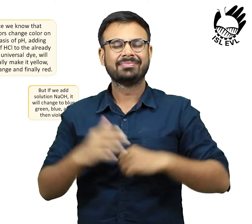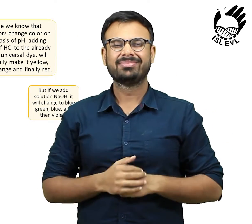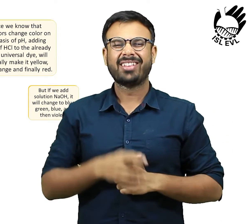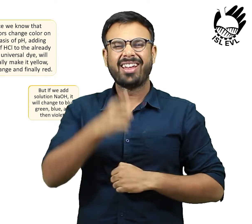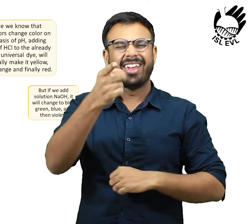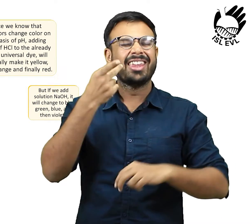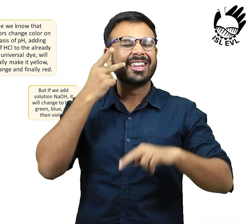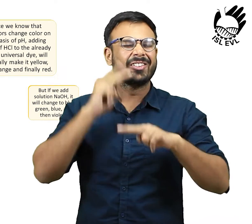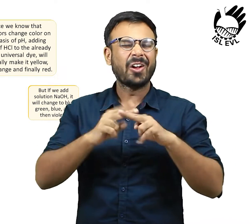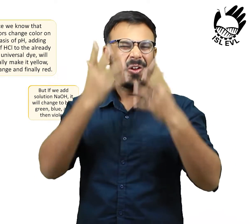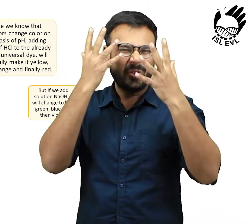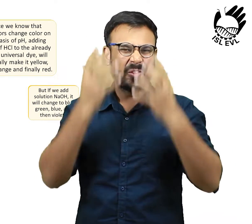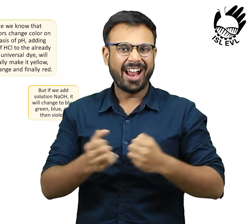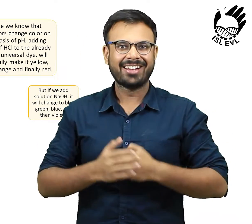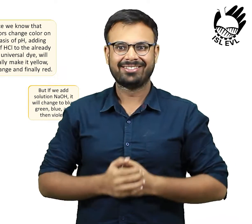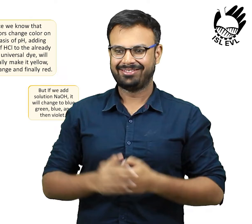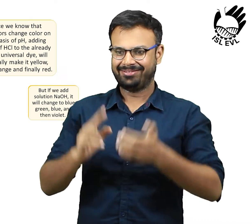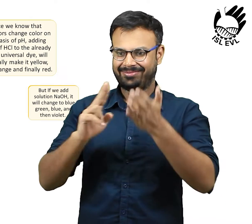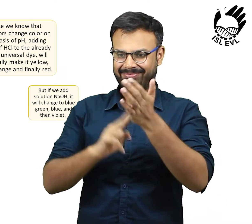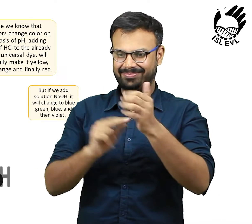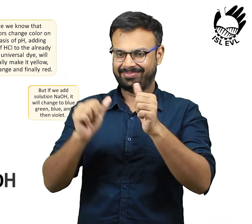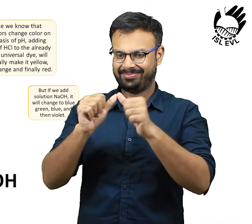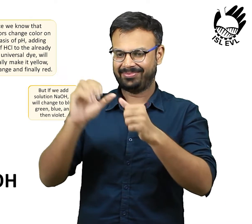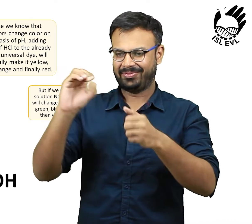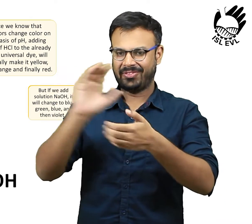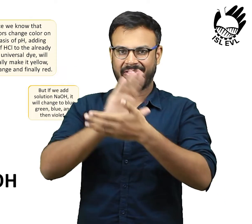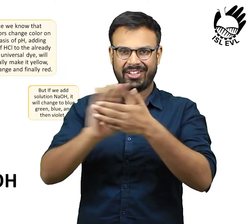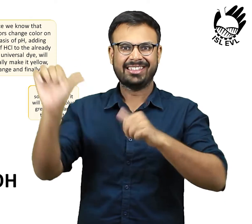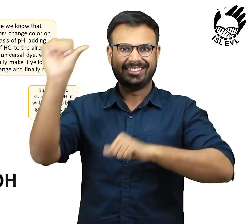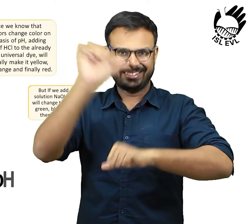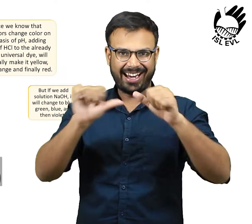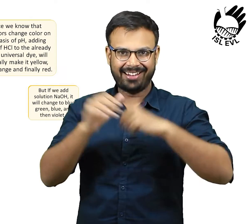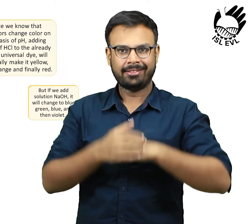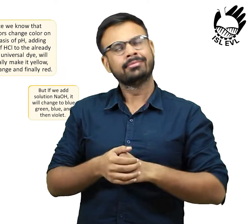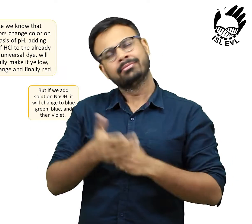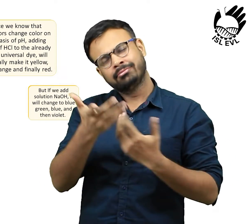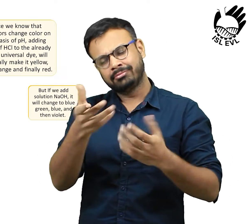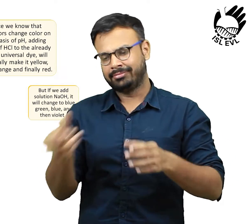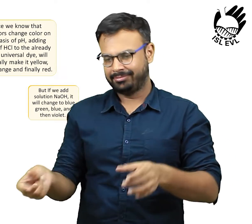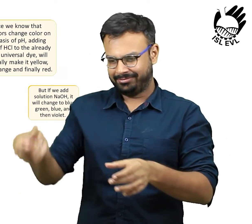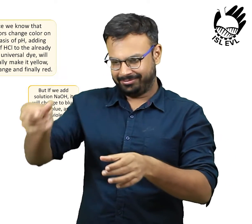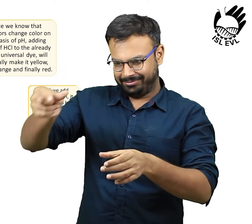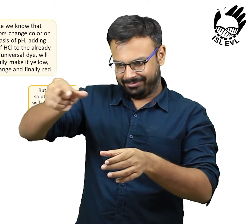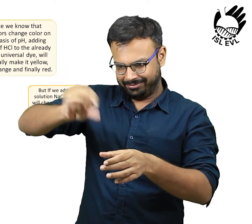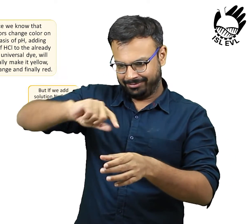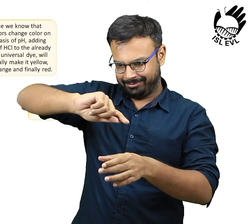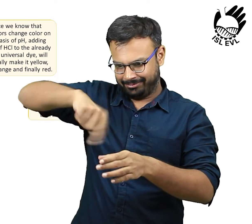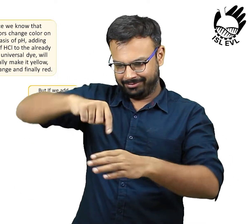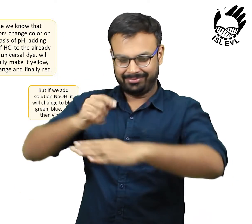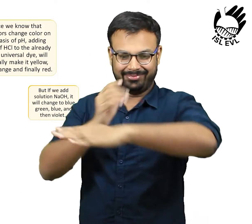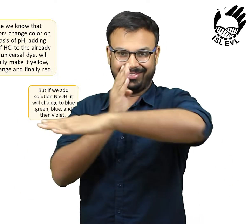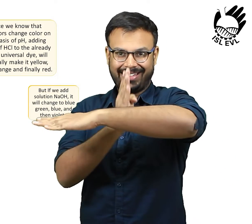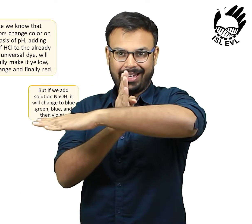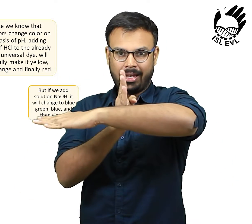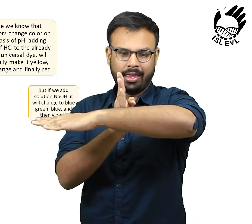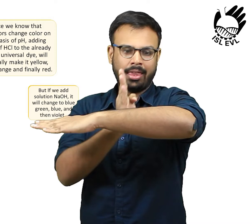acid, also called HCl, to the already green universal dye will gradually make it